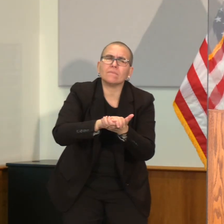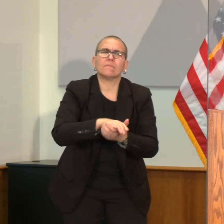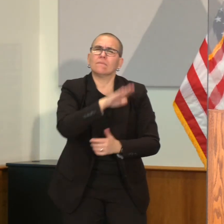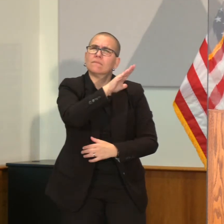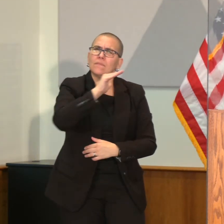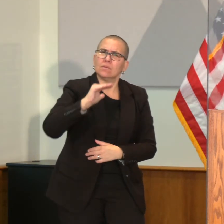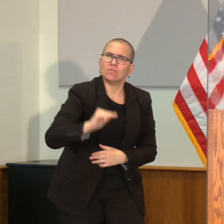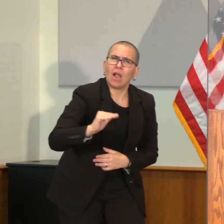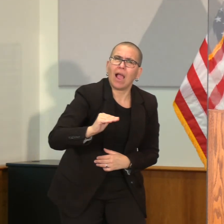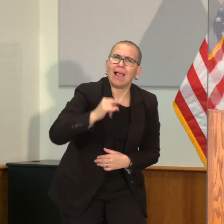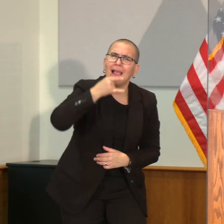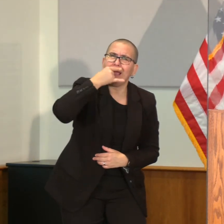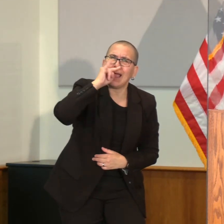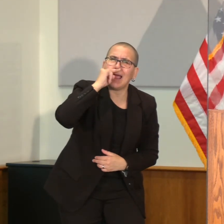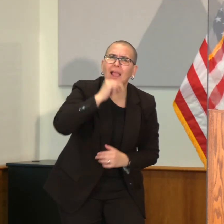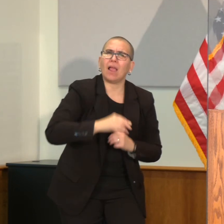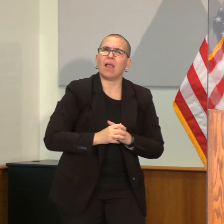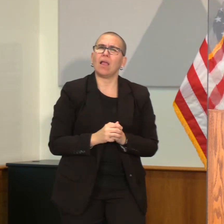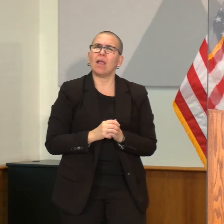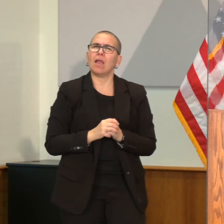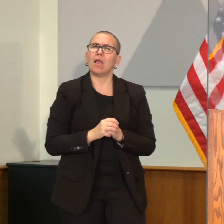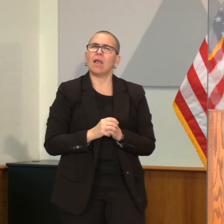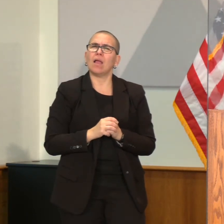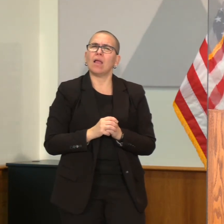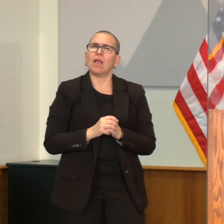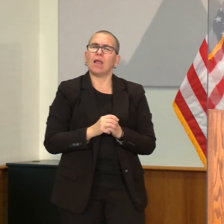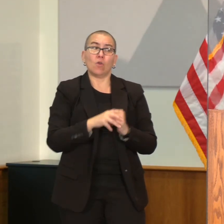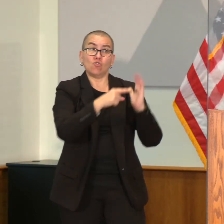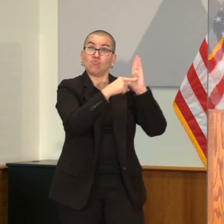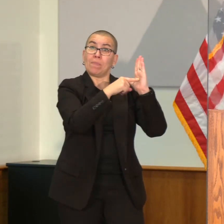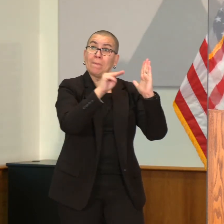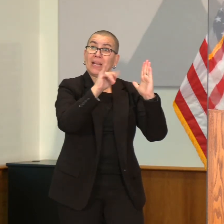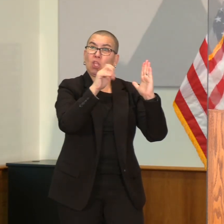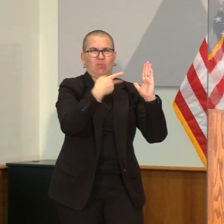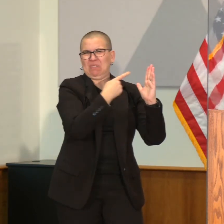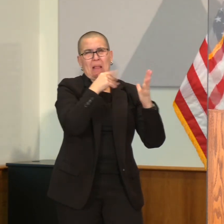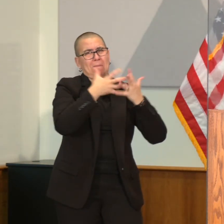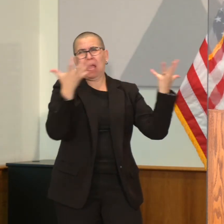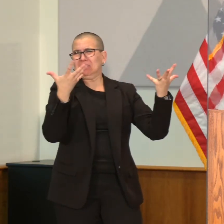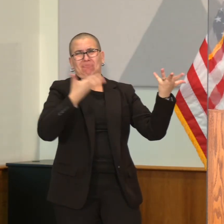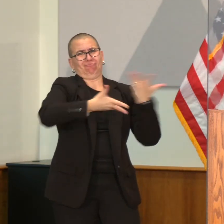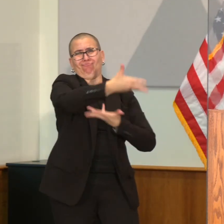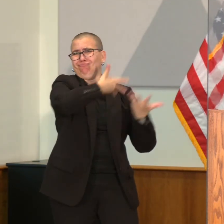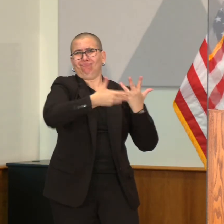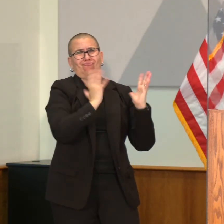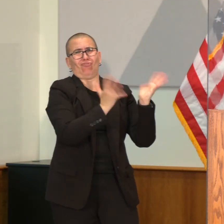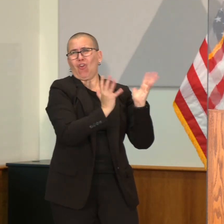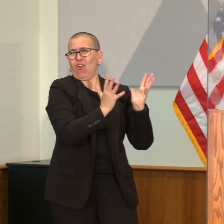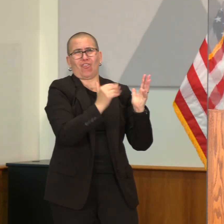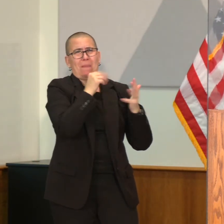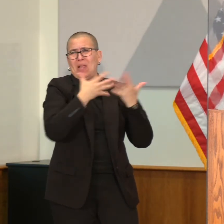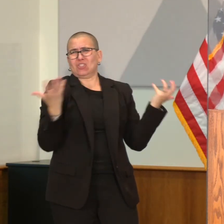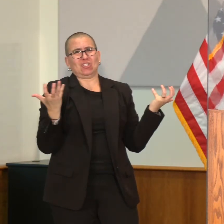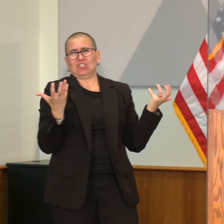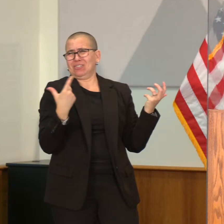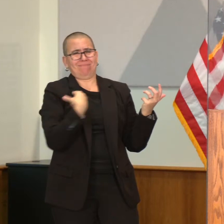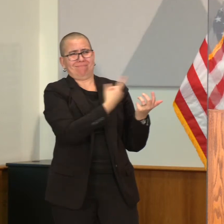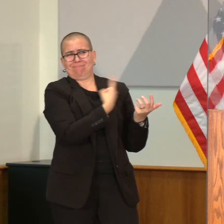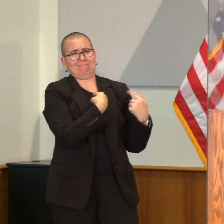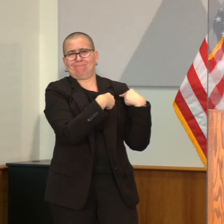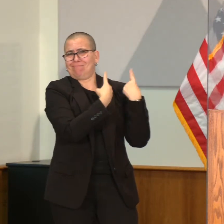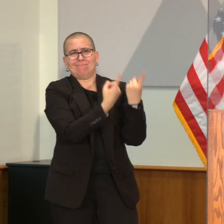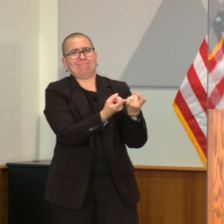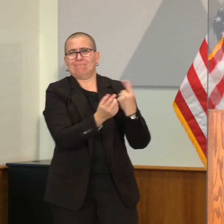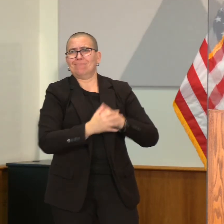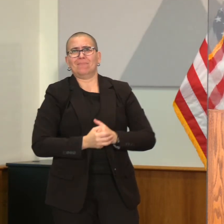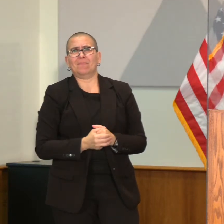that, Representative Miller and I, we don't share any committees, and in this COVID time, we don't get the chance to build the relationships that we need to build. I